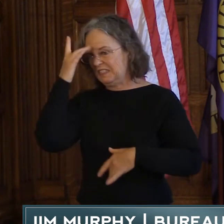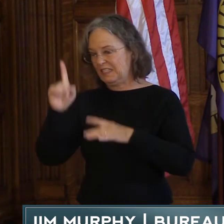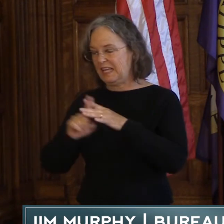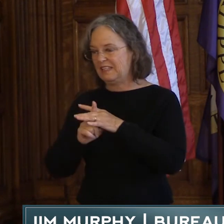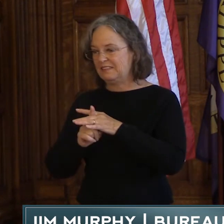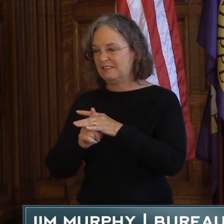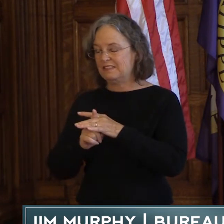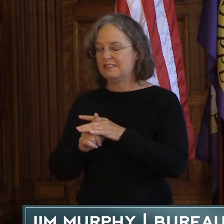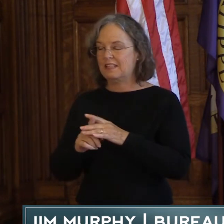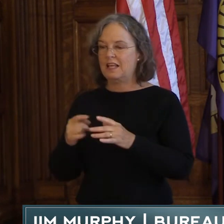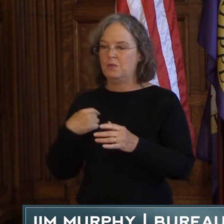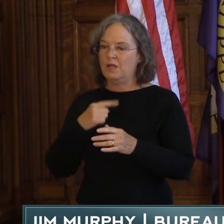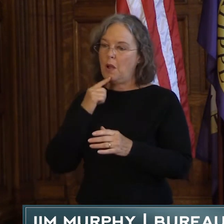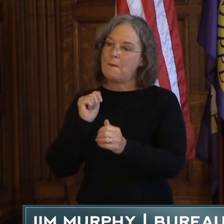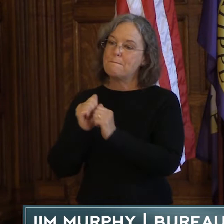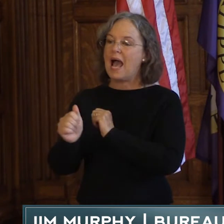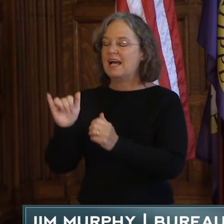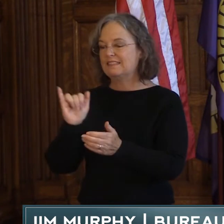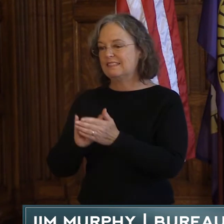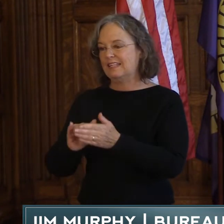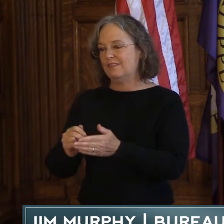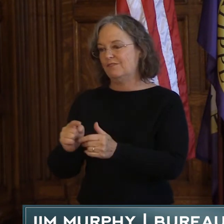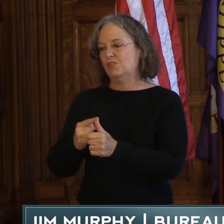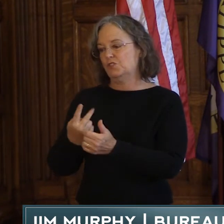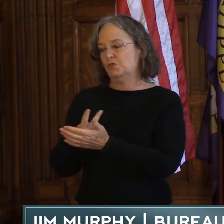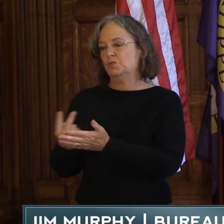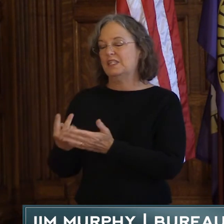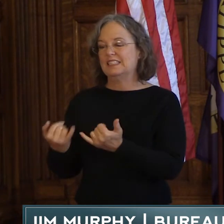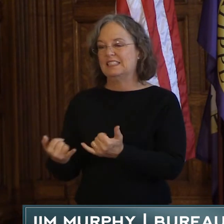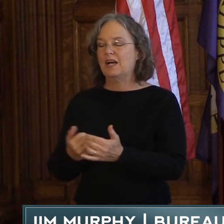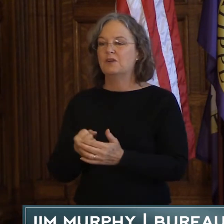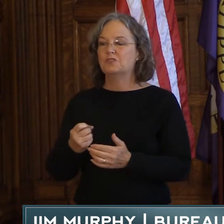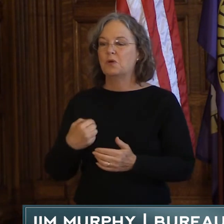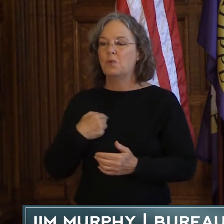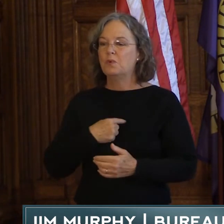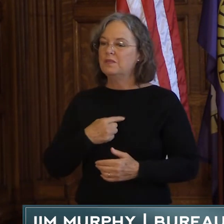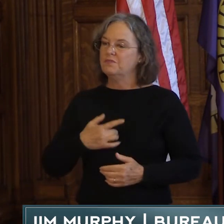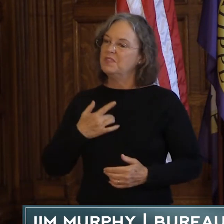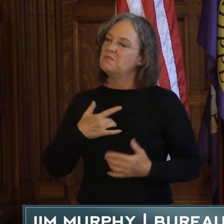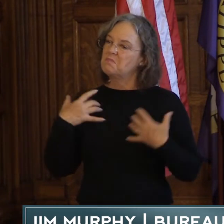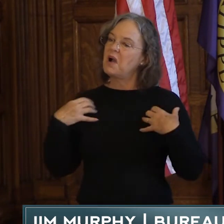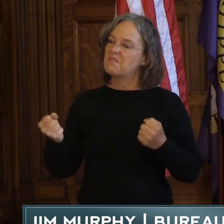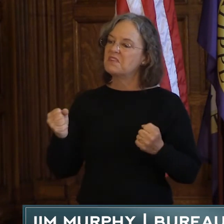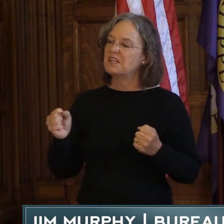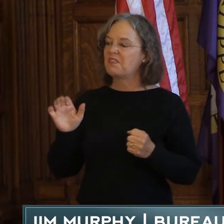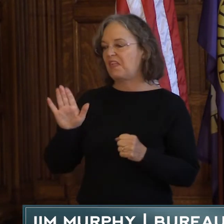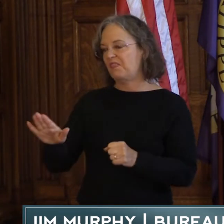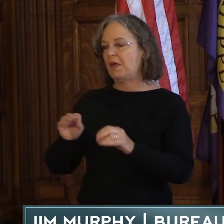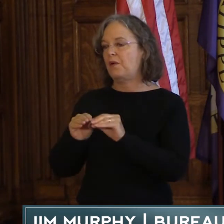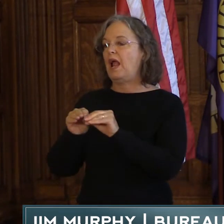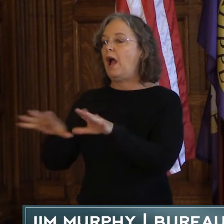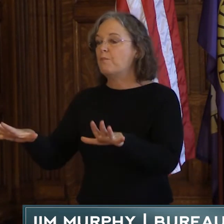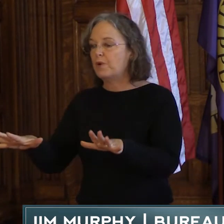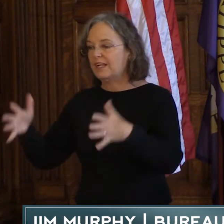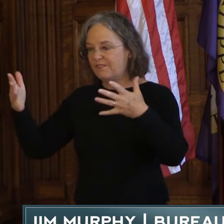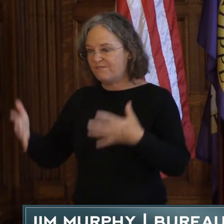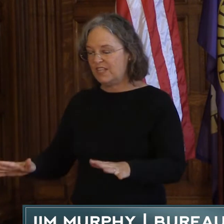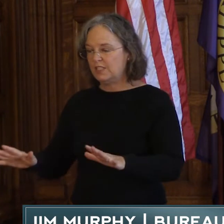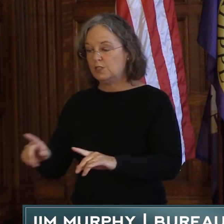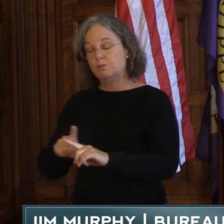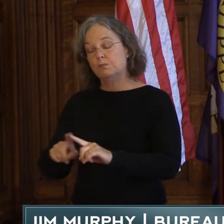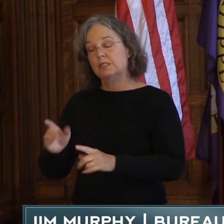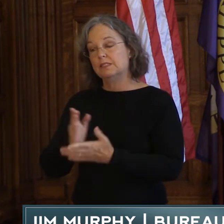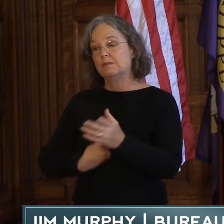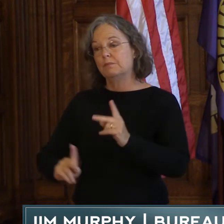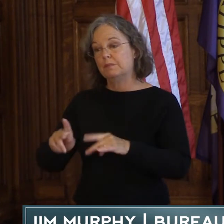past an incubation period now. So we're optimistic that their outbreak is over, But we still have some people that are under isolation orders until they